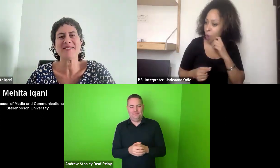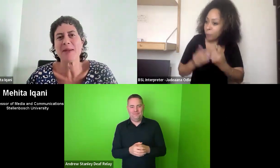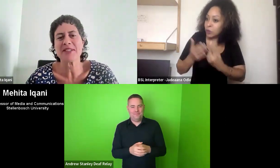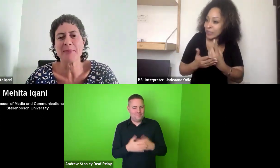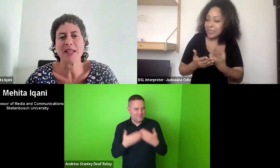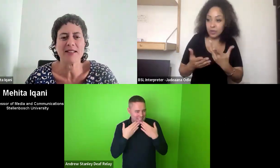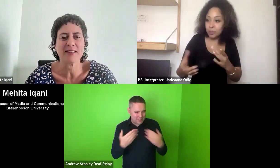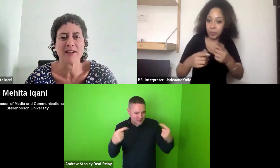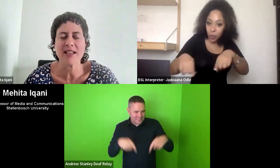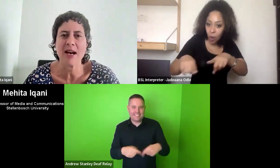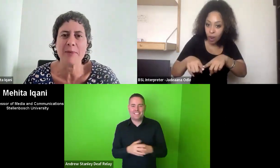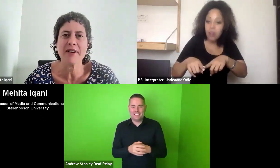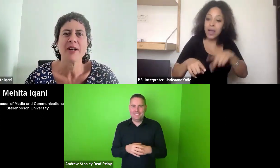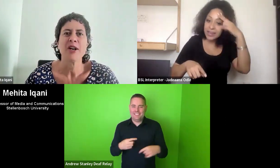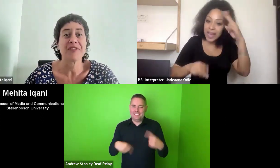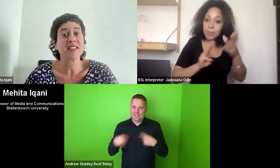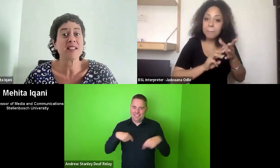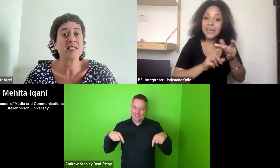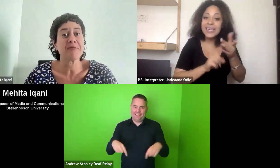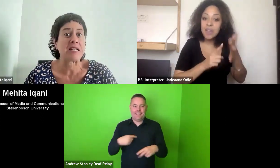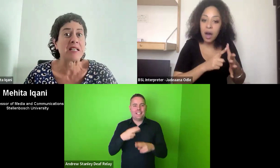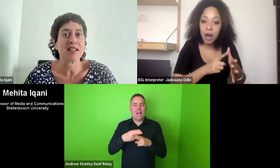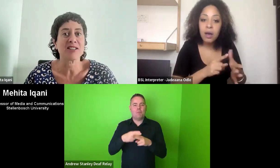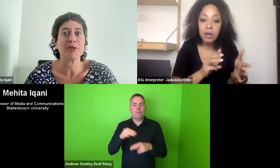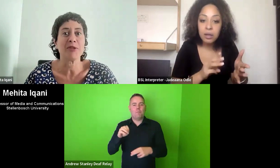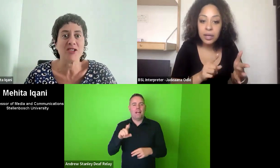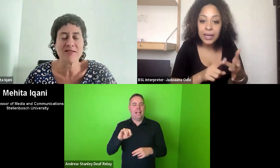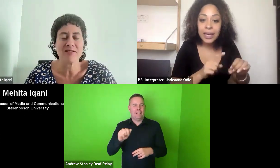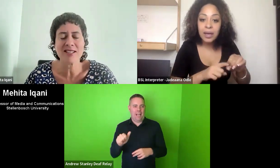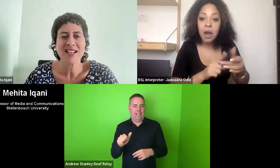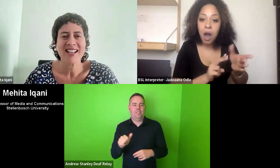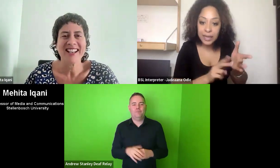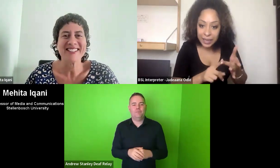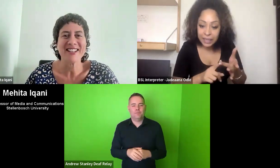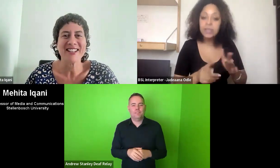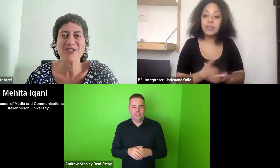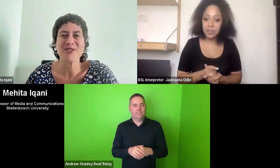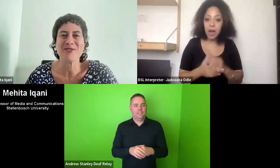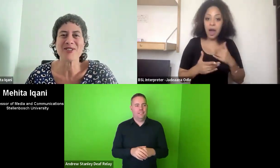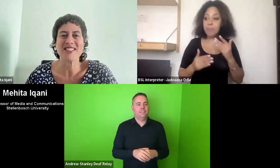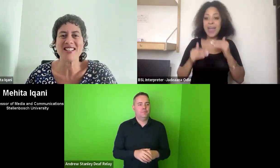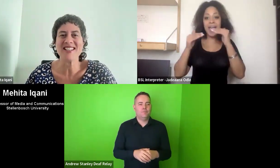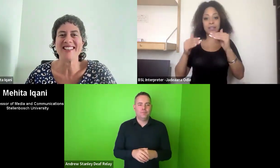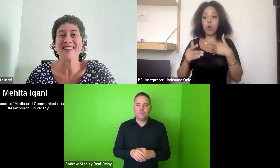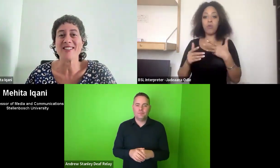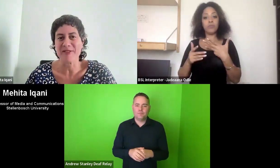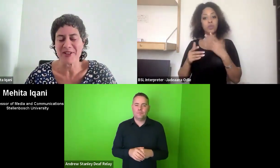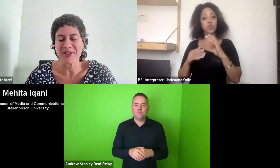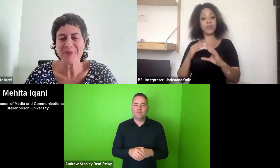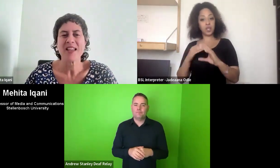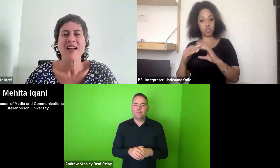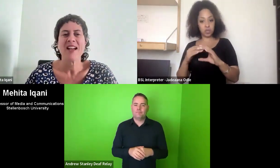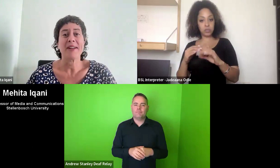be here. My name is Mahita Irani. I'm a professor of media and communications at Stellenbosch University in